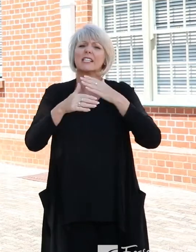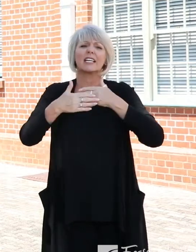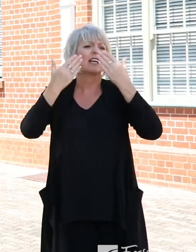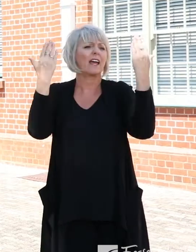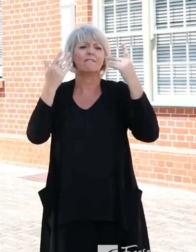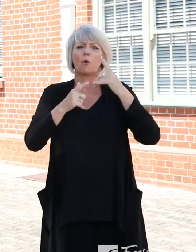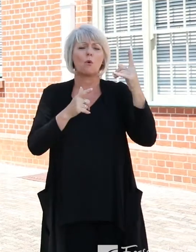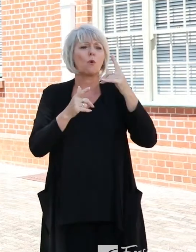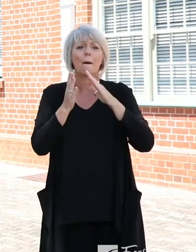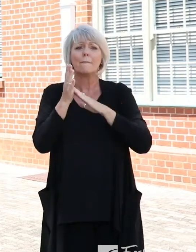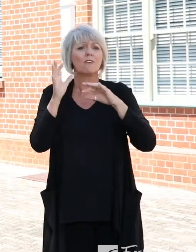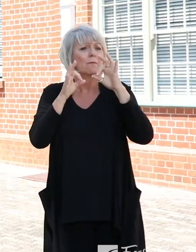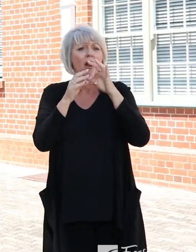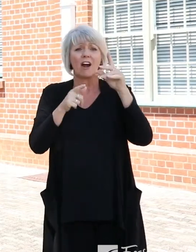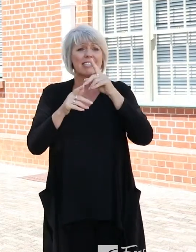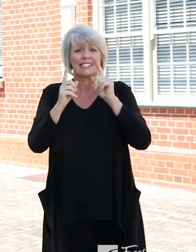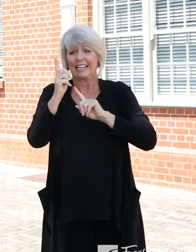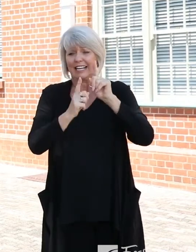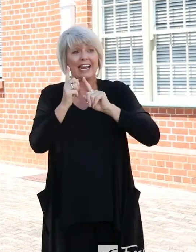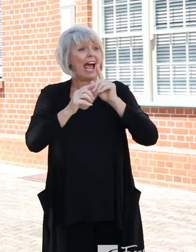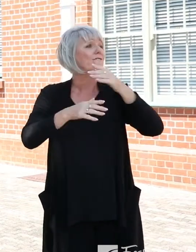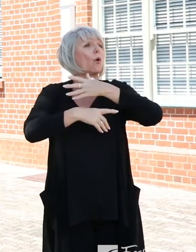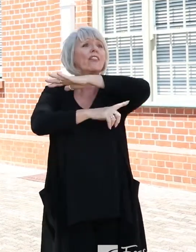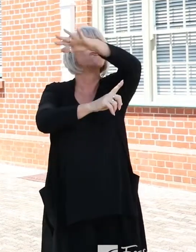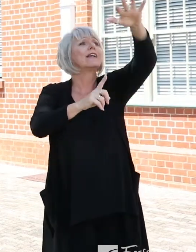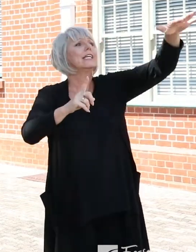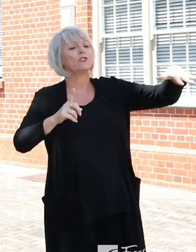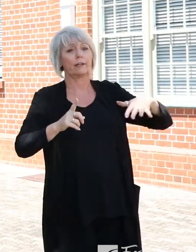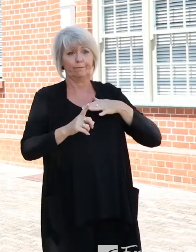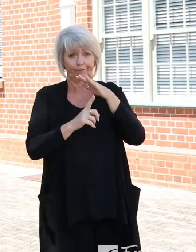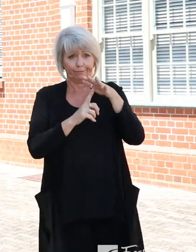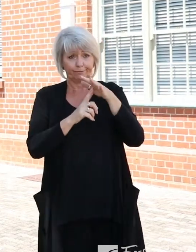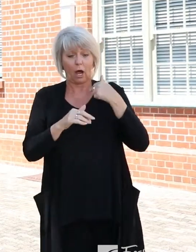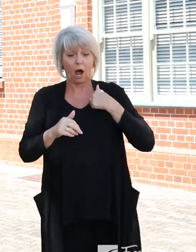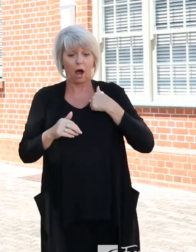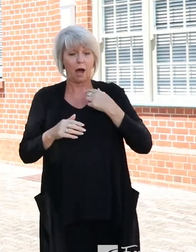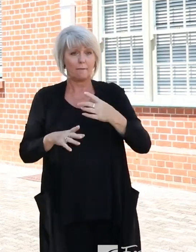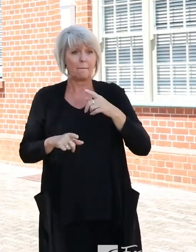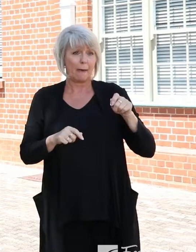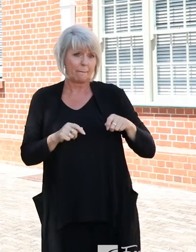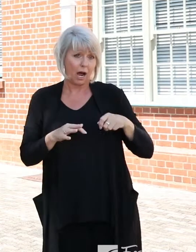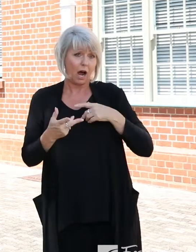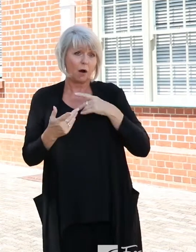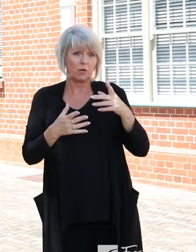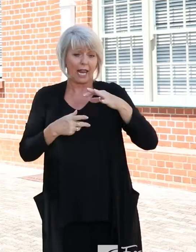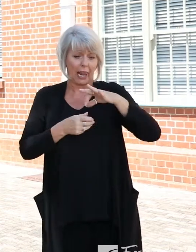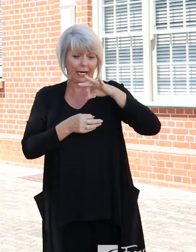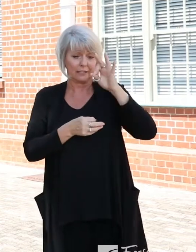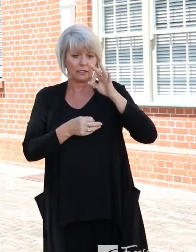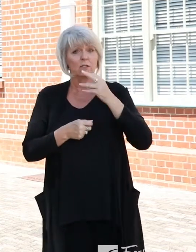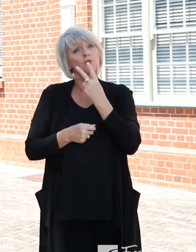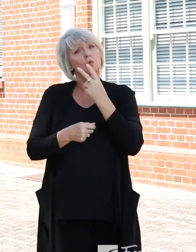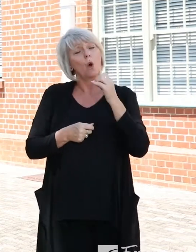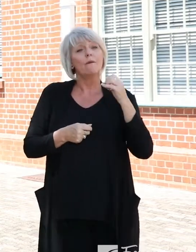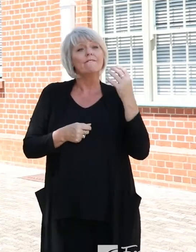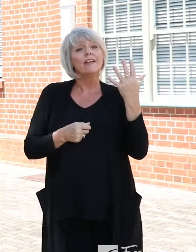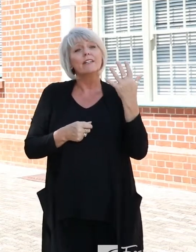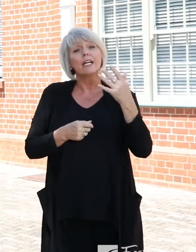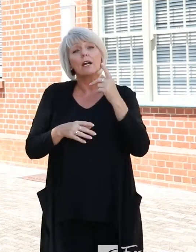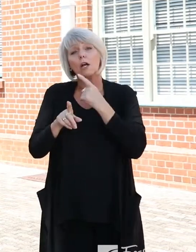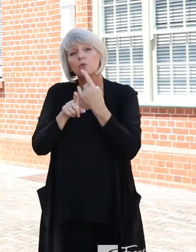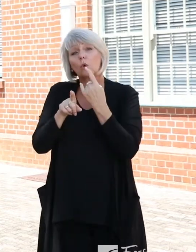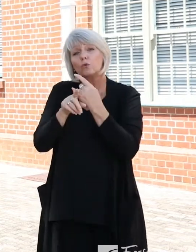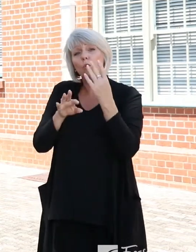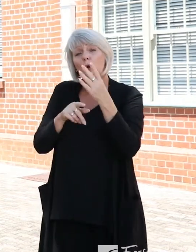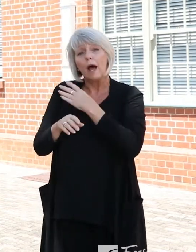a fantastic day for the whole of the region. As a local member, when I got elected in 2015, I spoke to the Premier at length